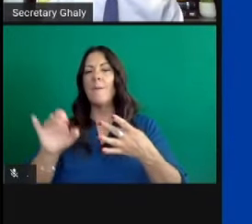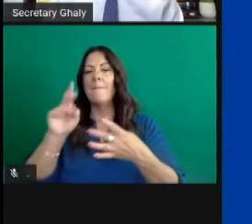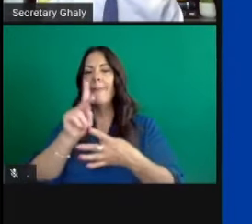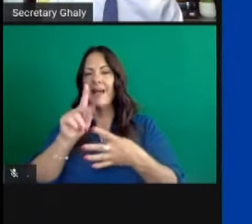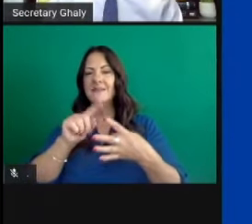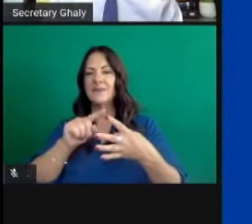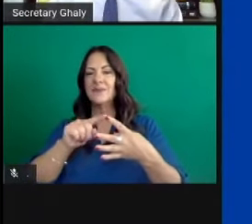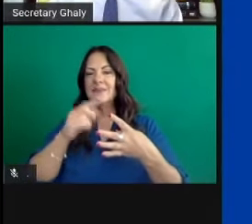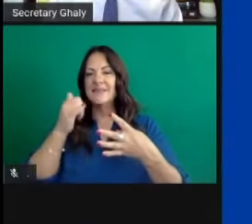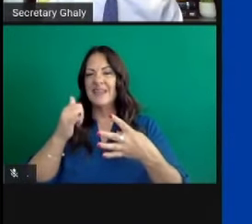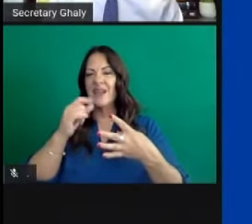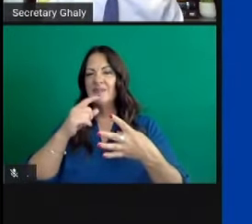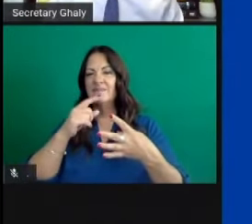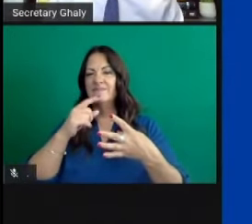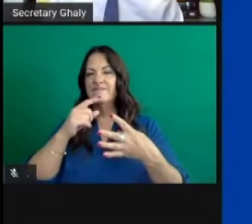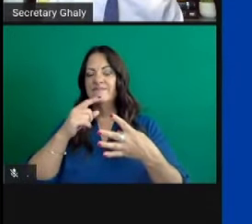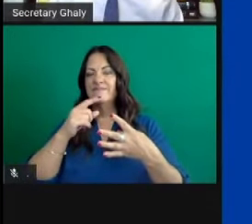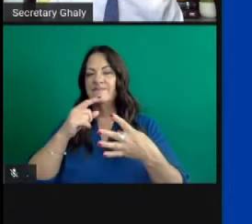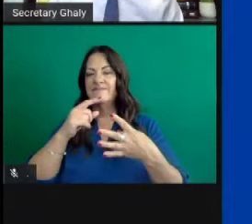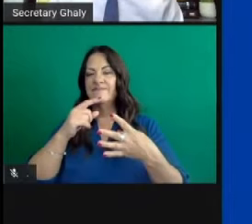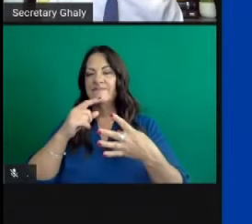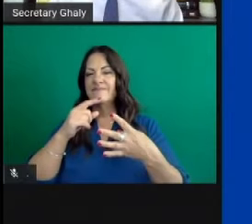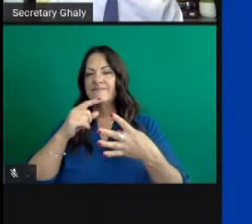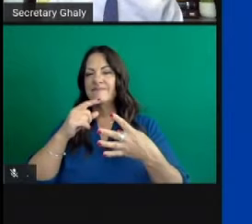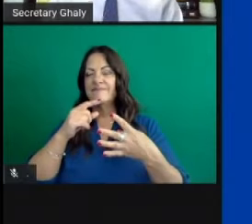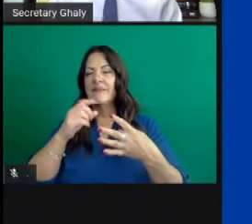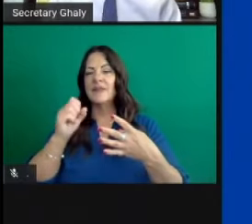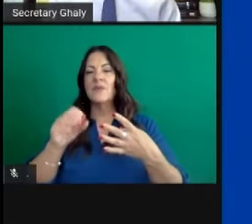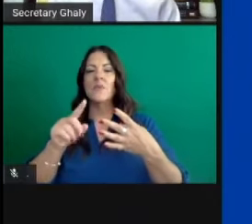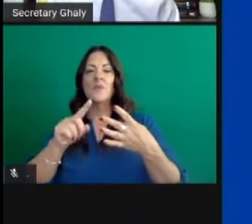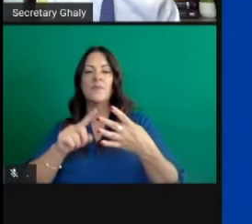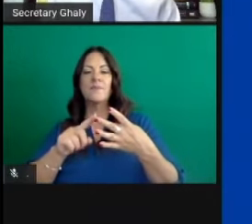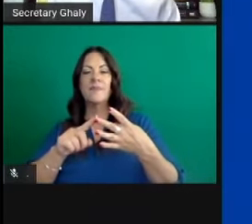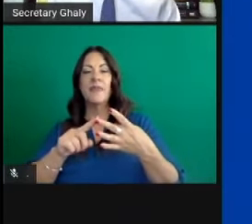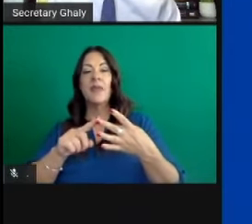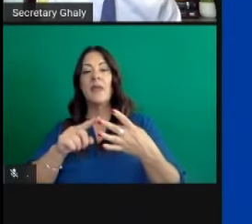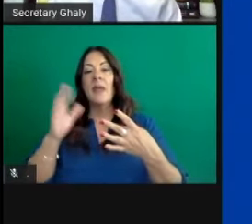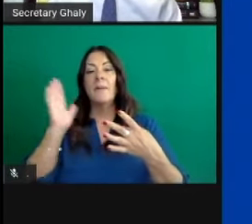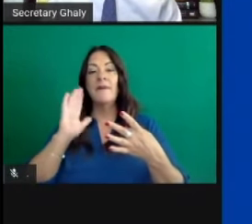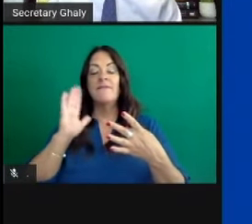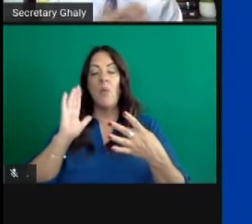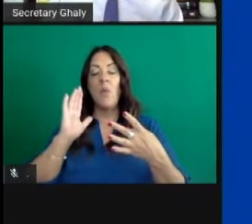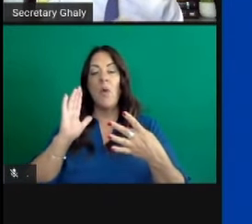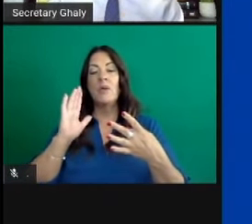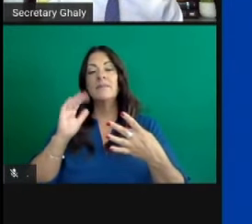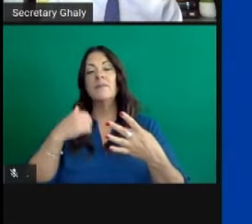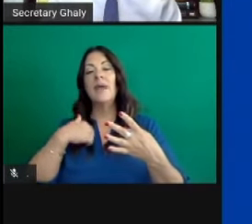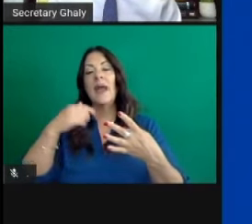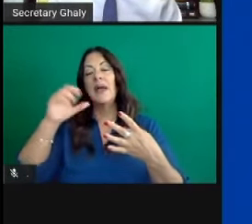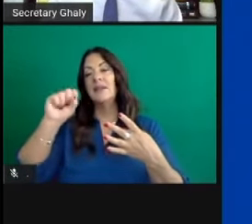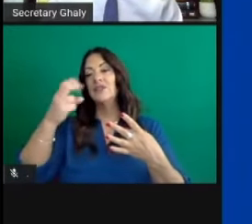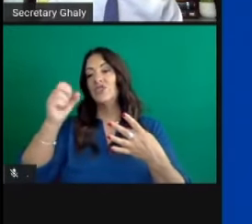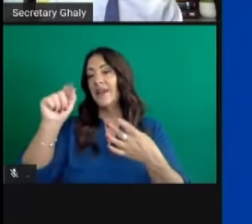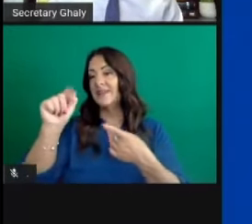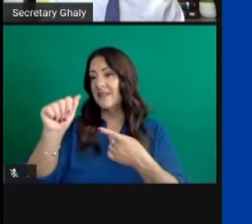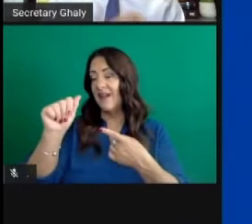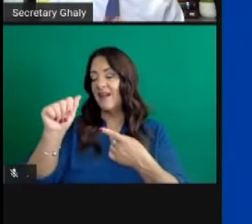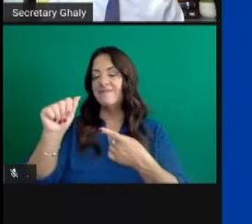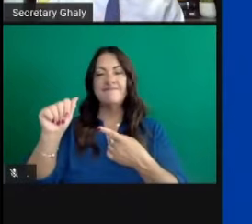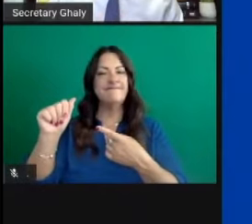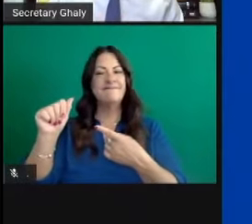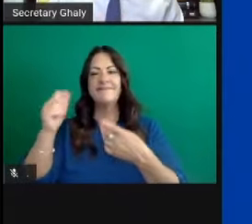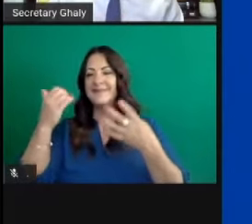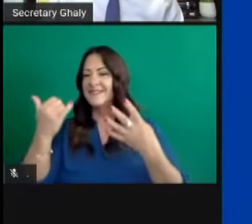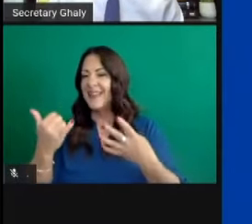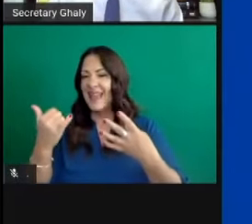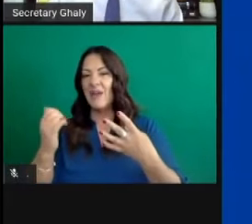tier, that's Shasta, who's moving from red to purple. A couple of weeks ago, we were talking about Shasta with many of you,